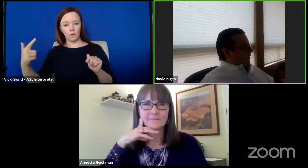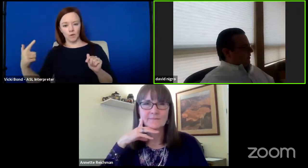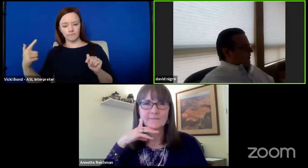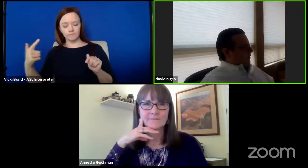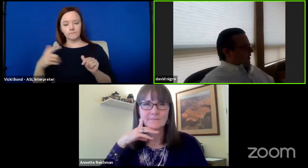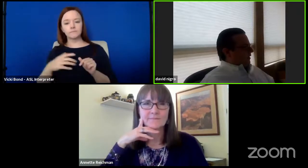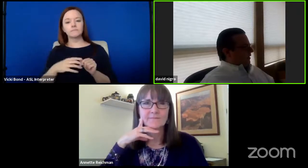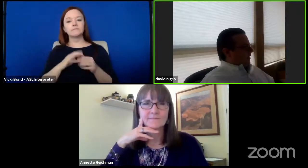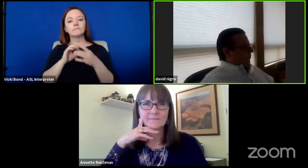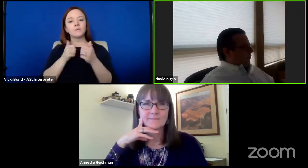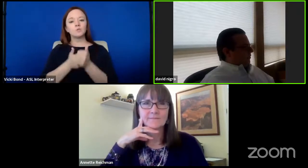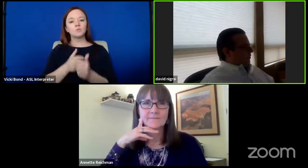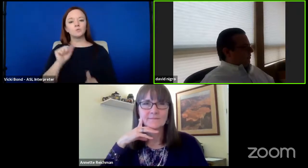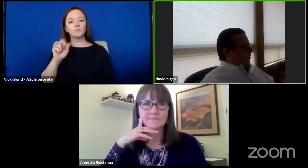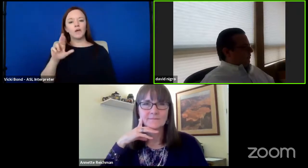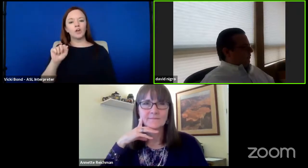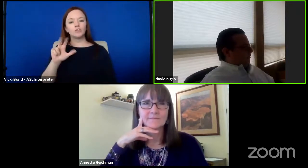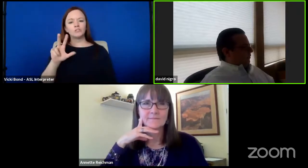to ARS